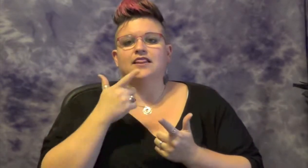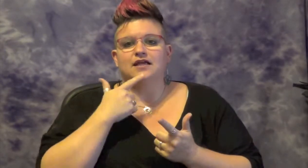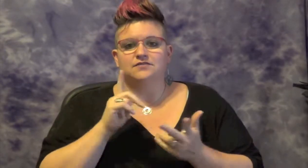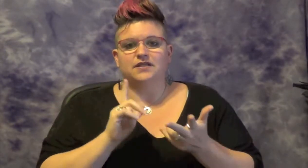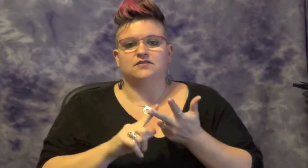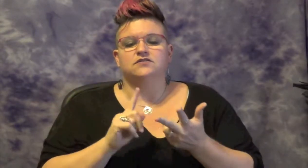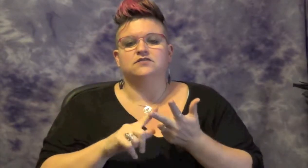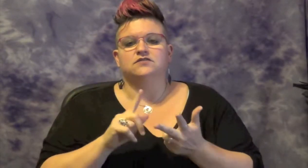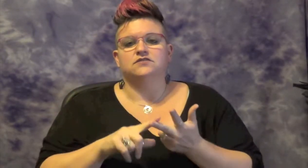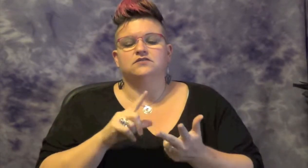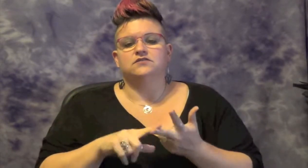and